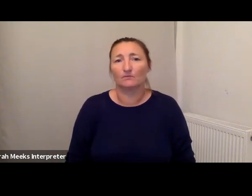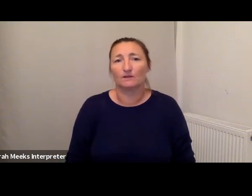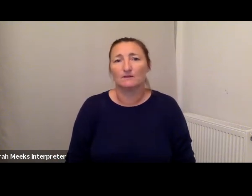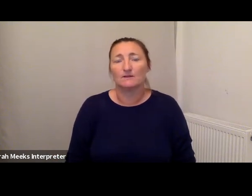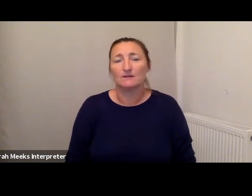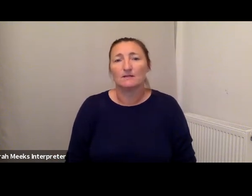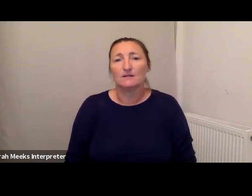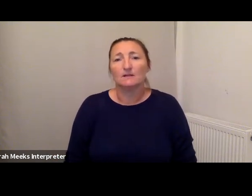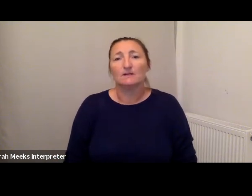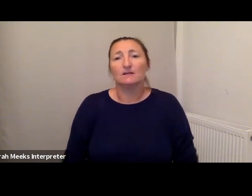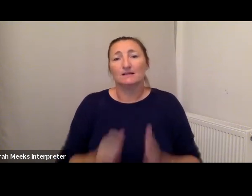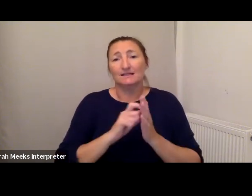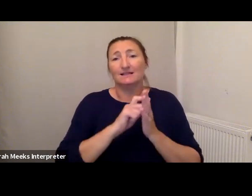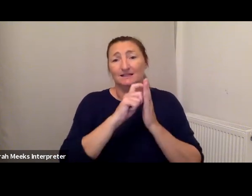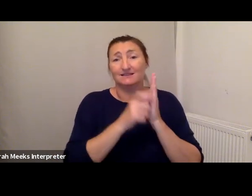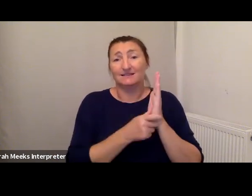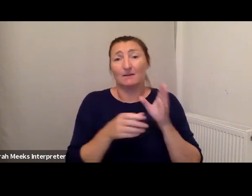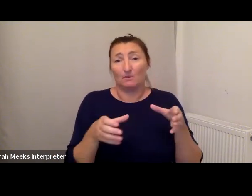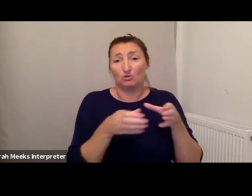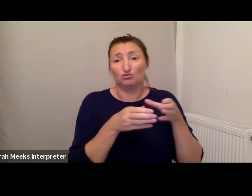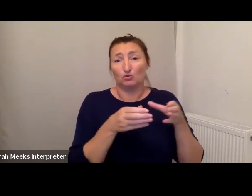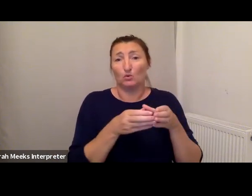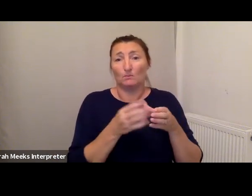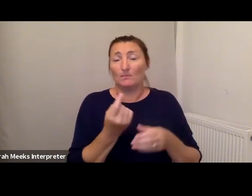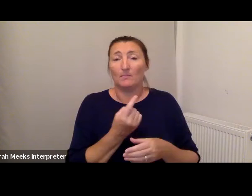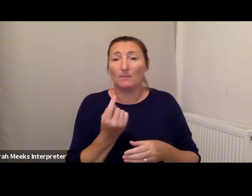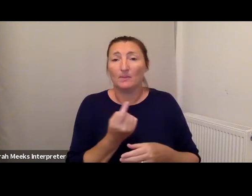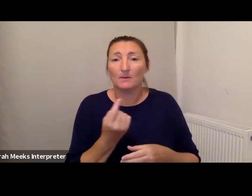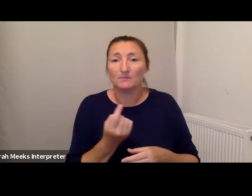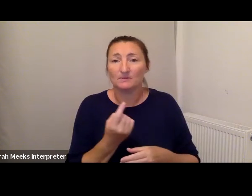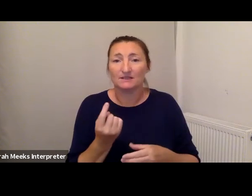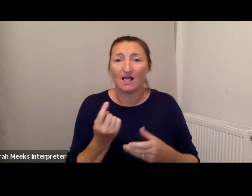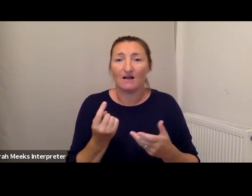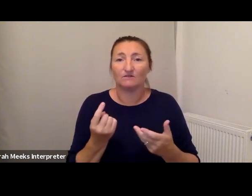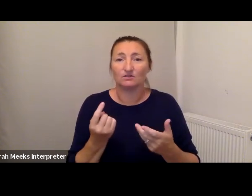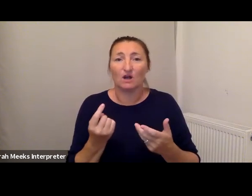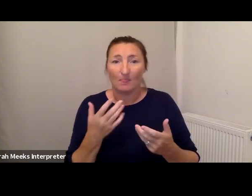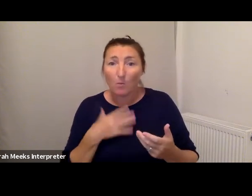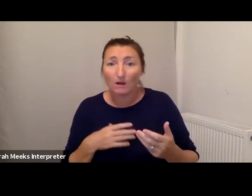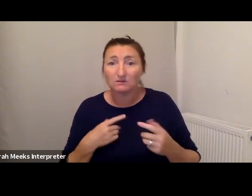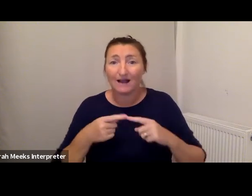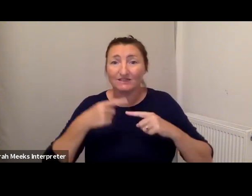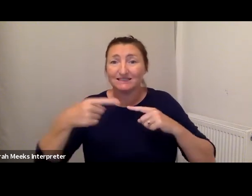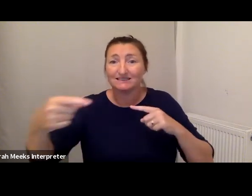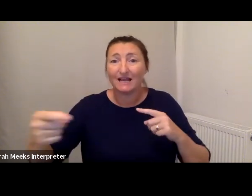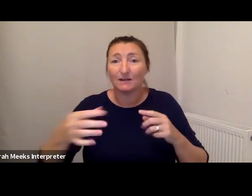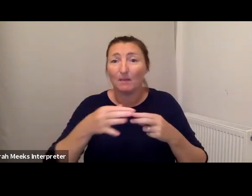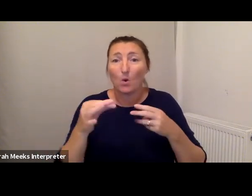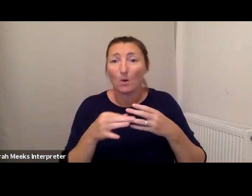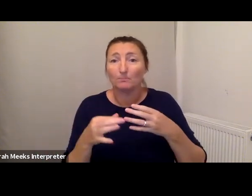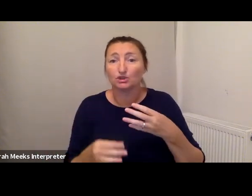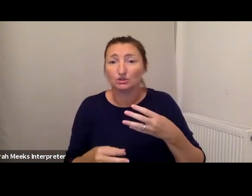is that disabled groups are often villainized for not choosing these more sustainable options solely because they don't